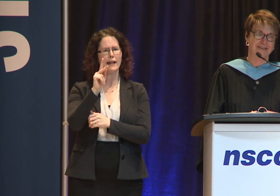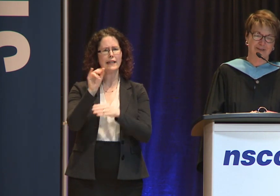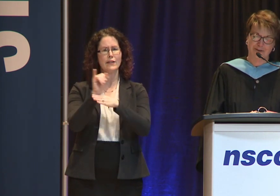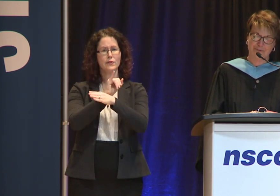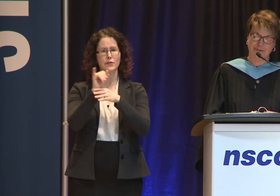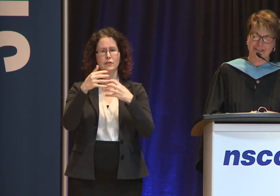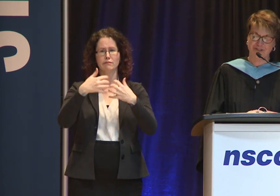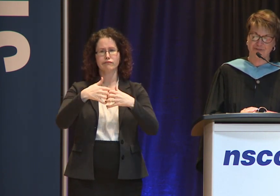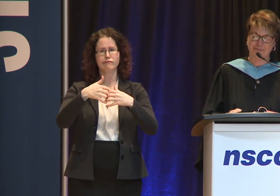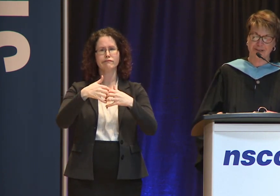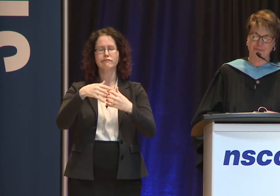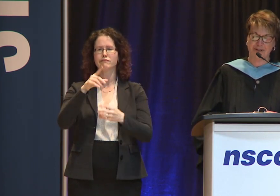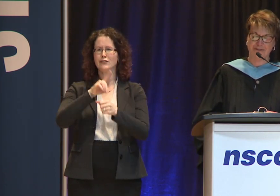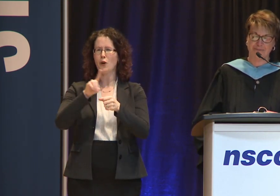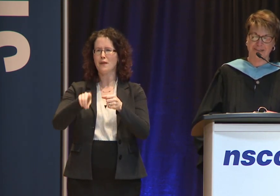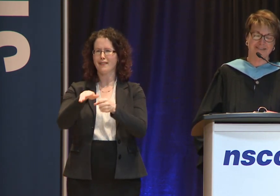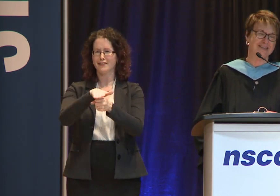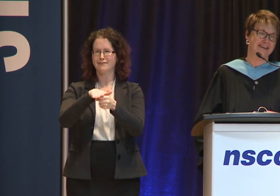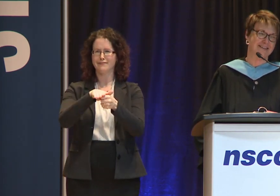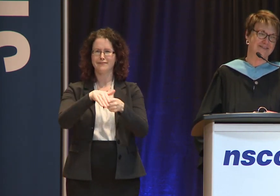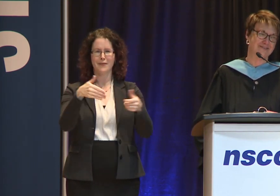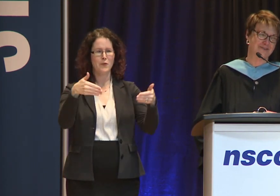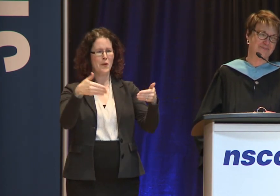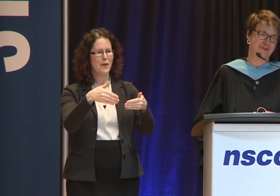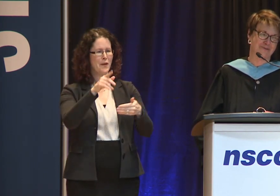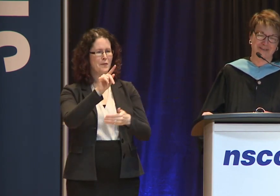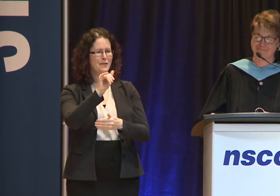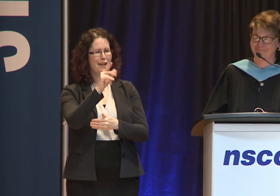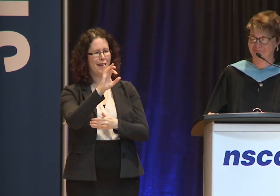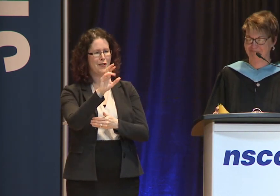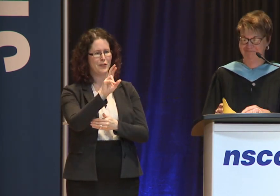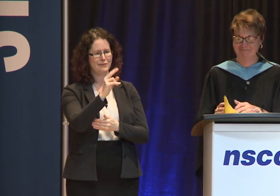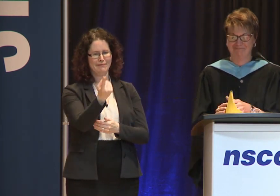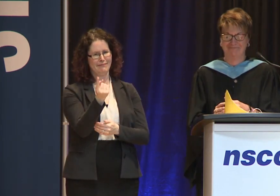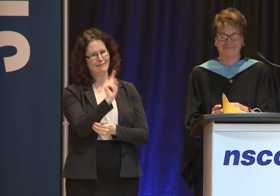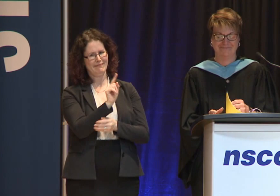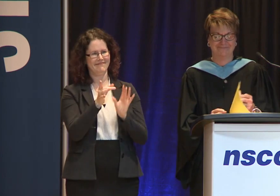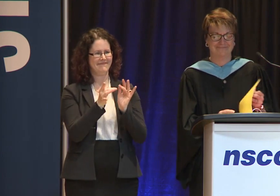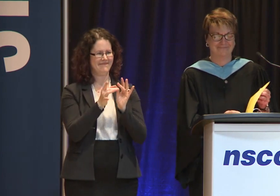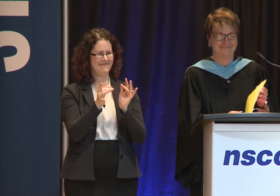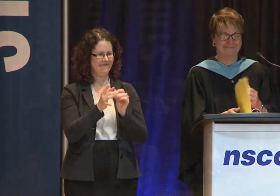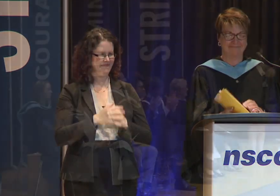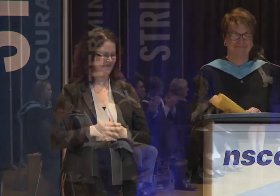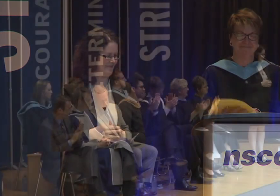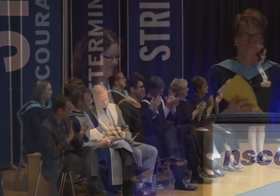Dartmouth. Please join me in welcoming Tyler to the podium.